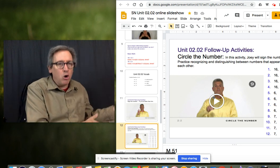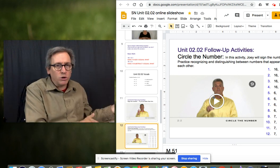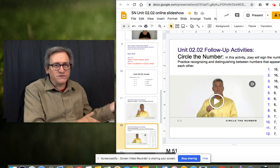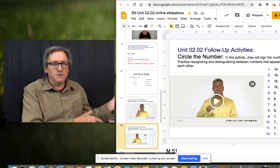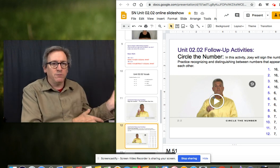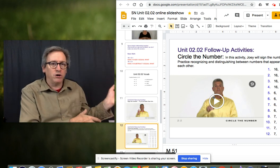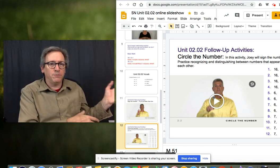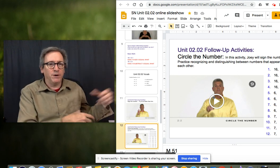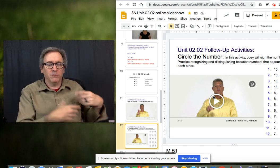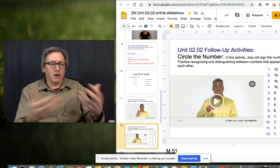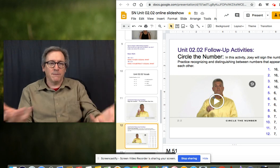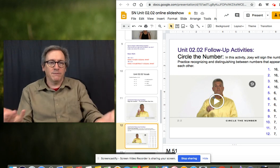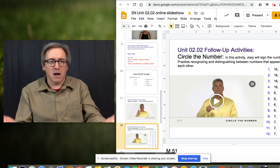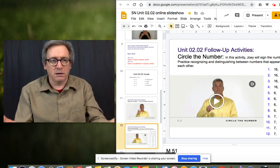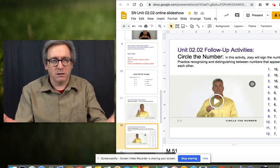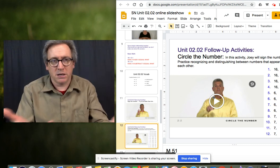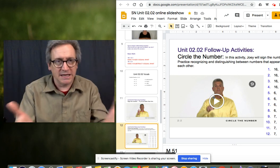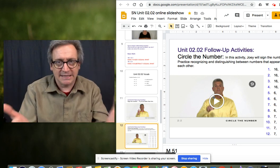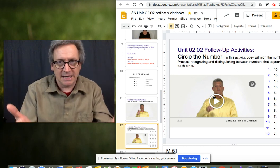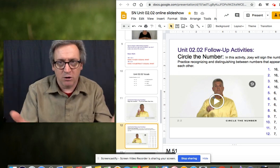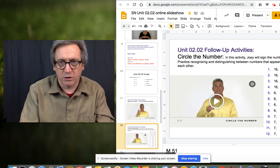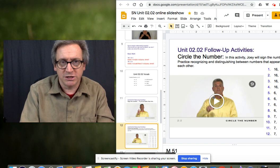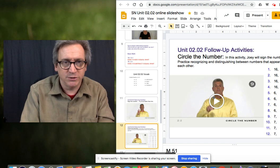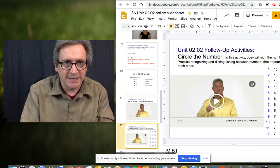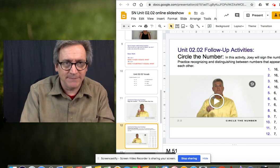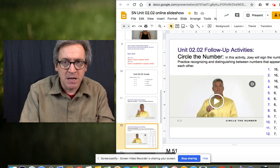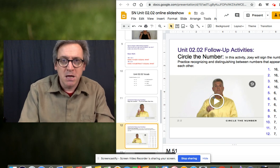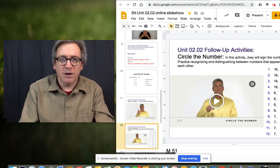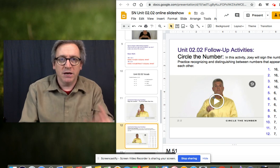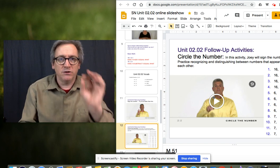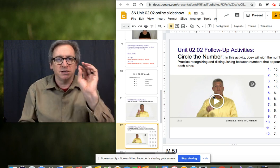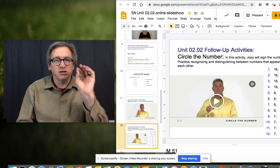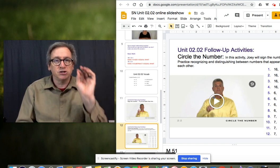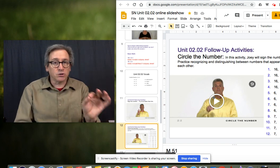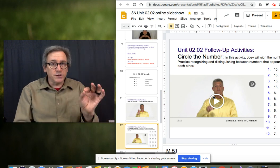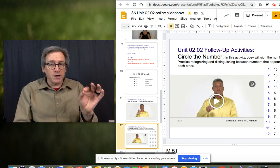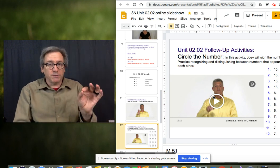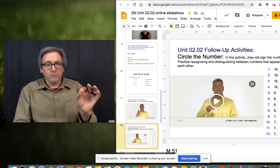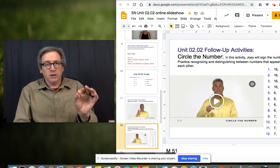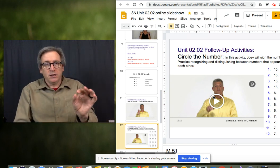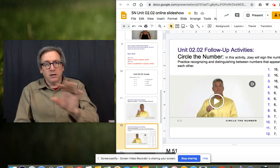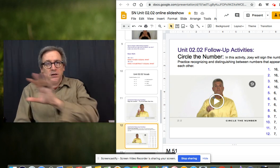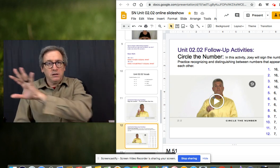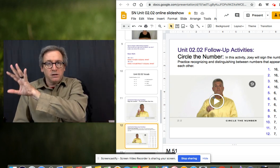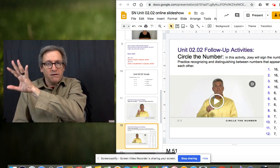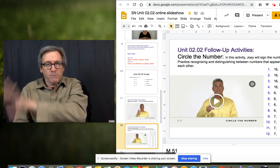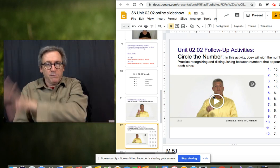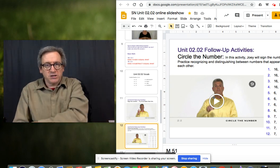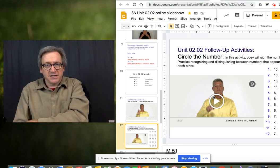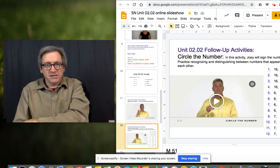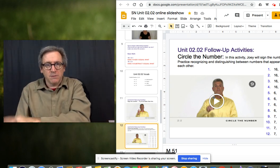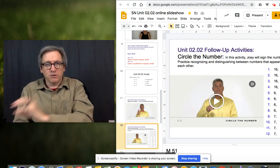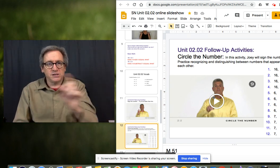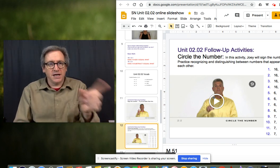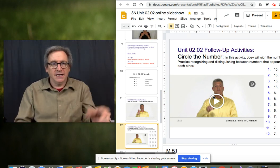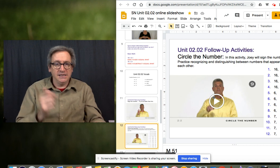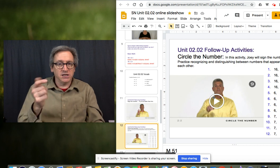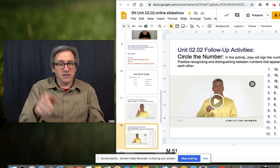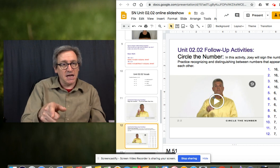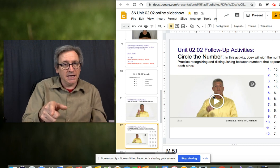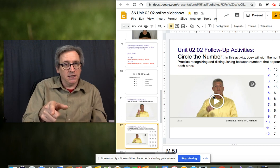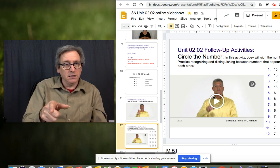They're the homeworks from the book, but I'm not collecting homeworks and doing that. But there's a circle the number, a bunch of sets of numbers,